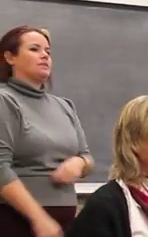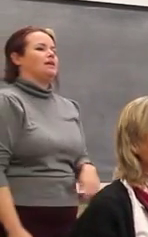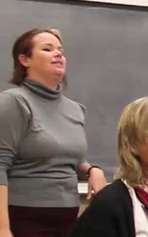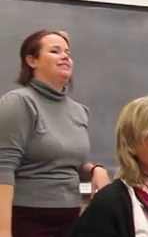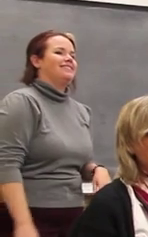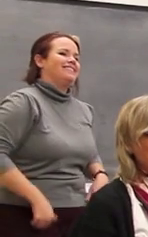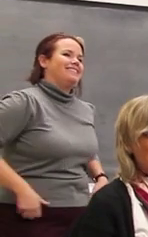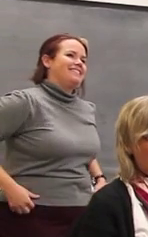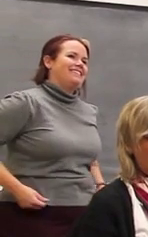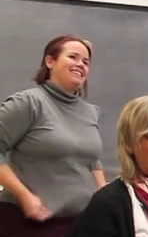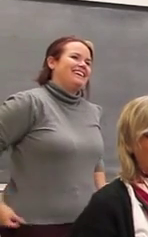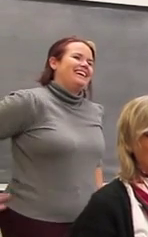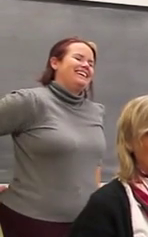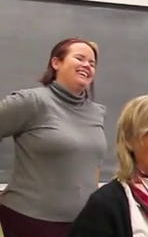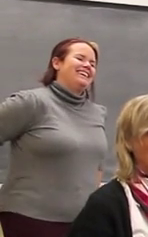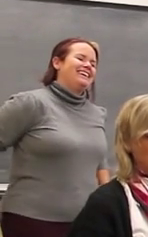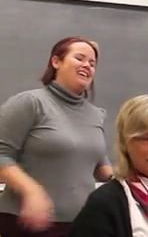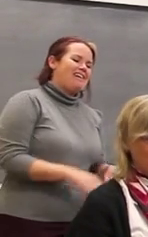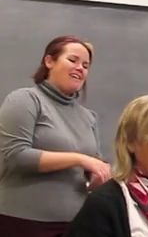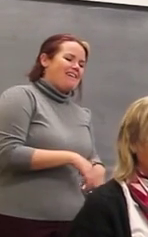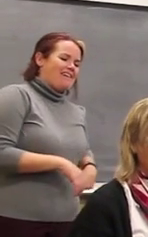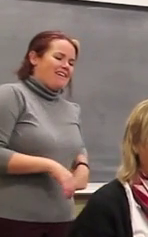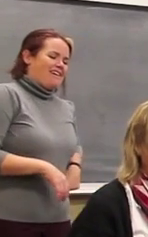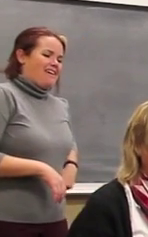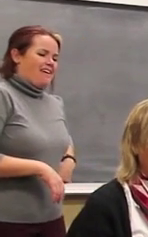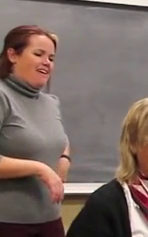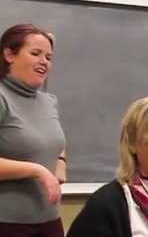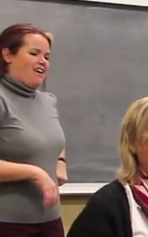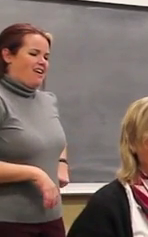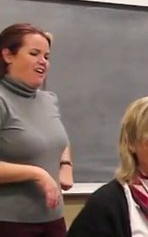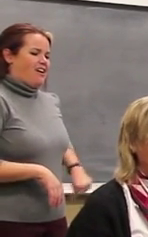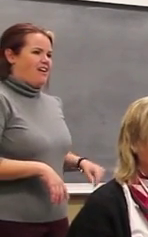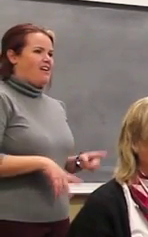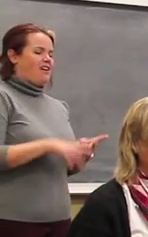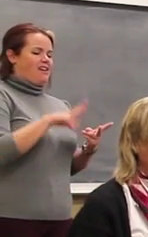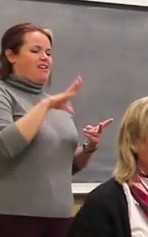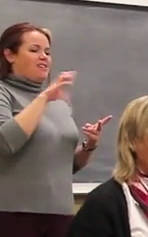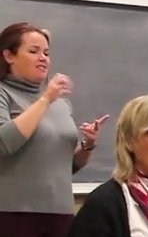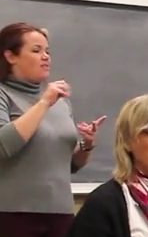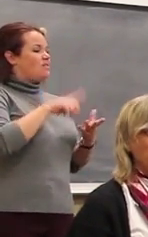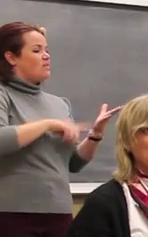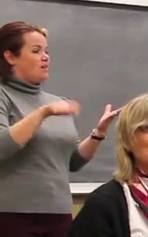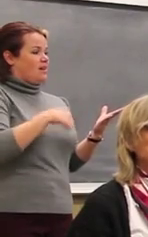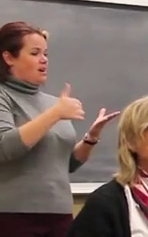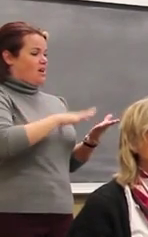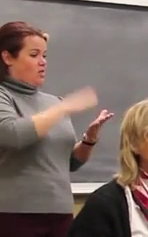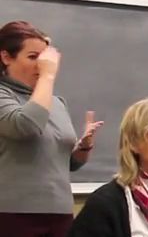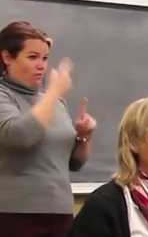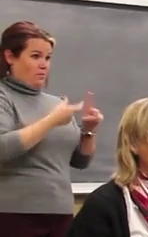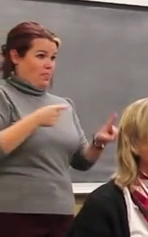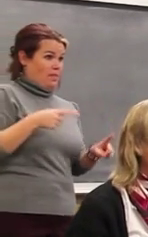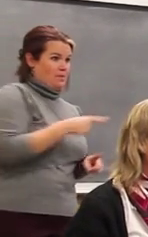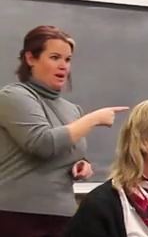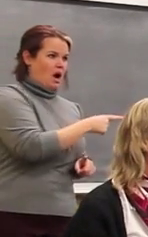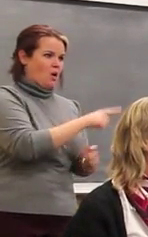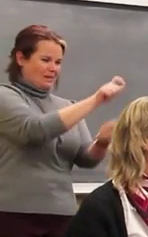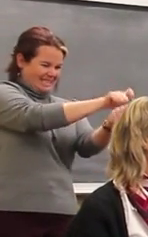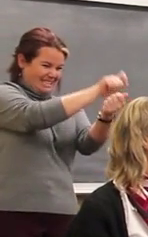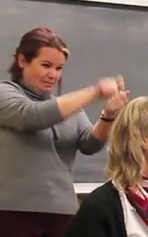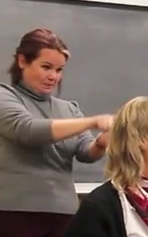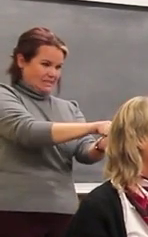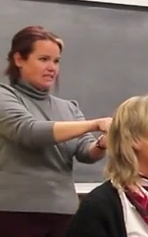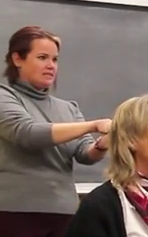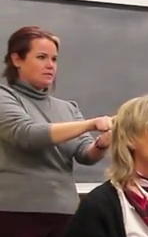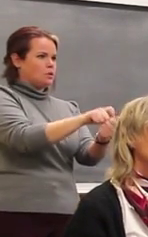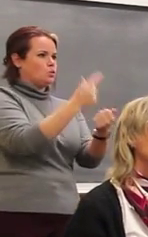Finally, what I get from this panel, which I so greatly appreciate, are very specific things that we can